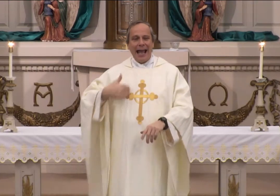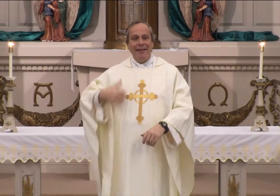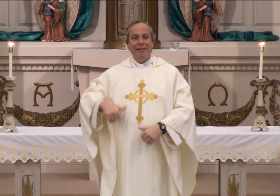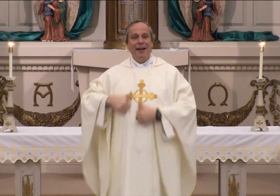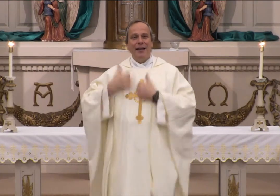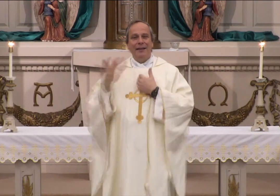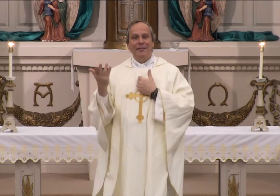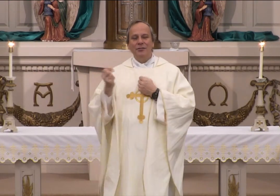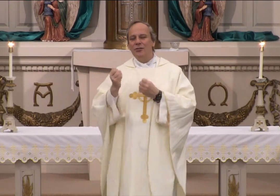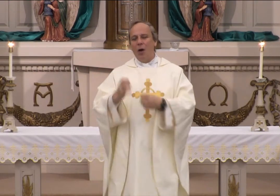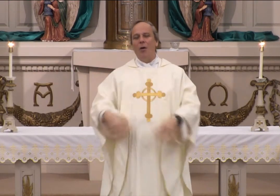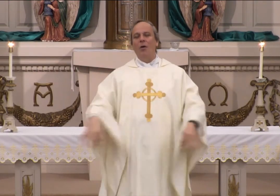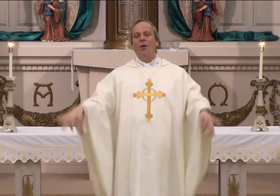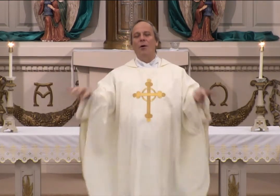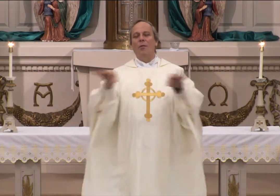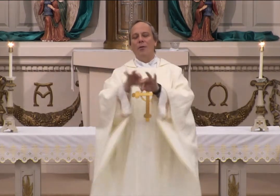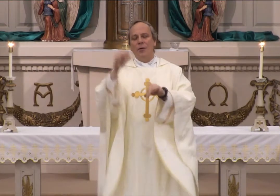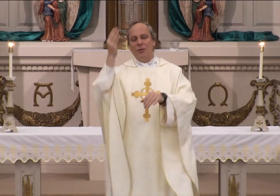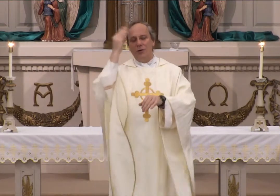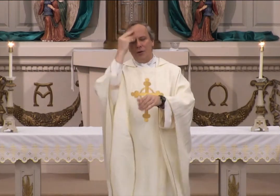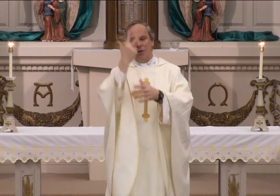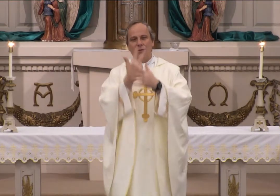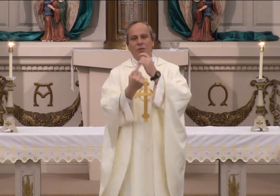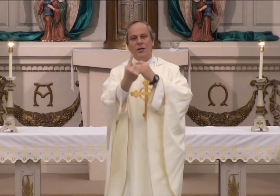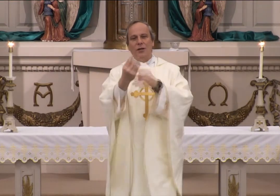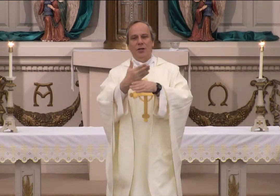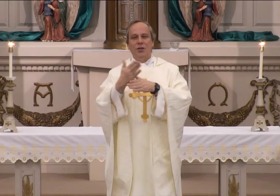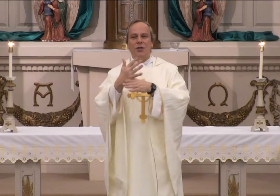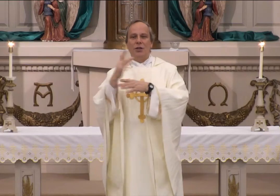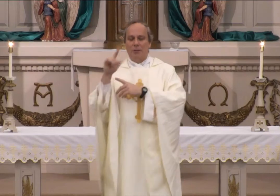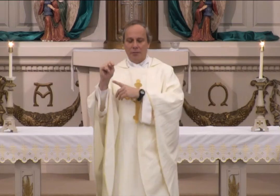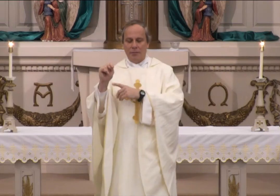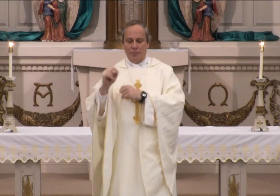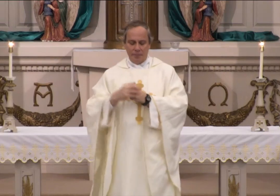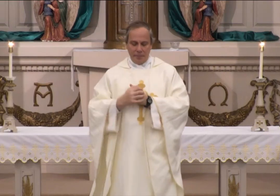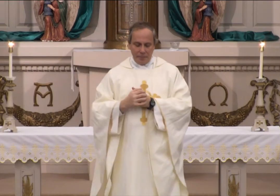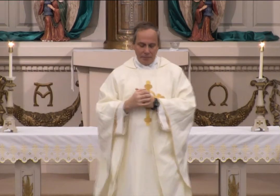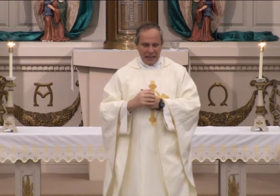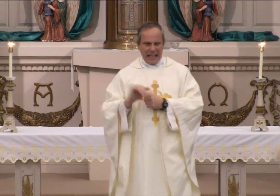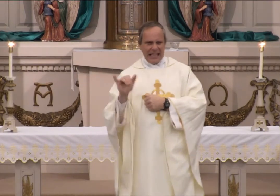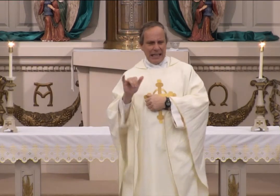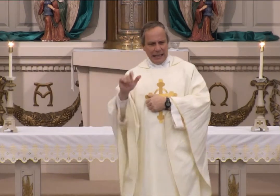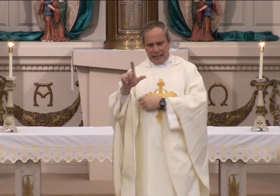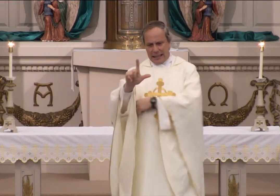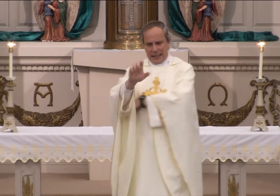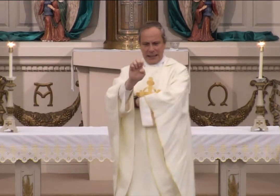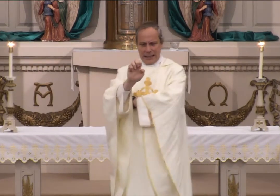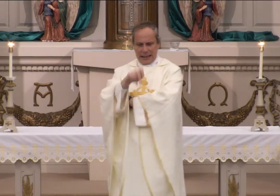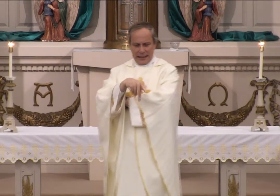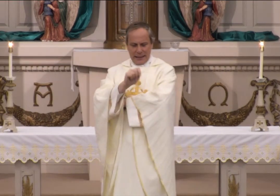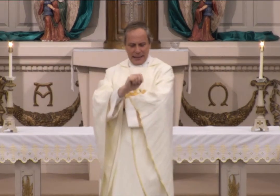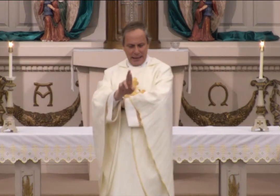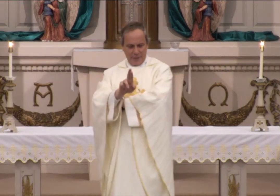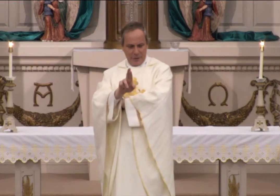And if you don't believe in the Trinity, it's so important to know the three persons in one.